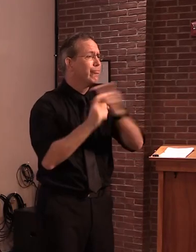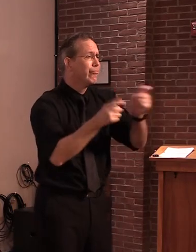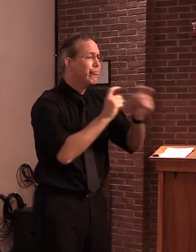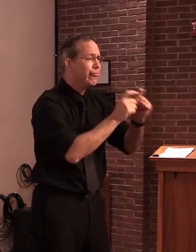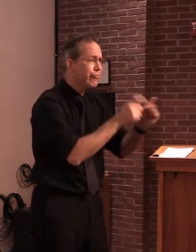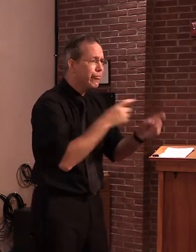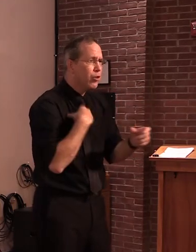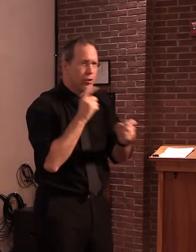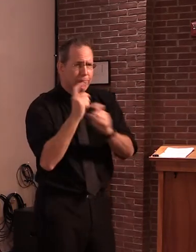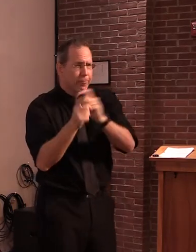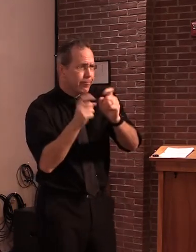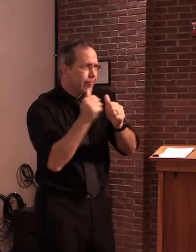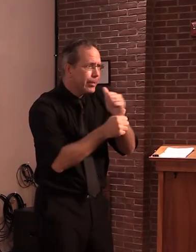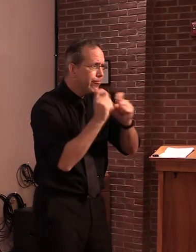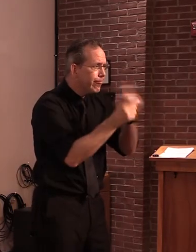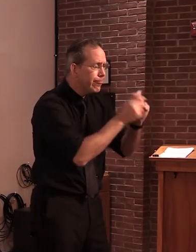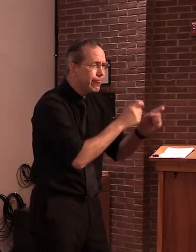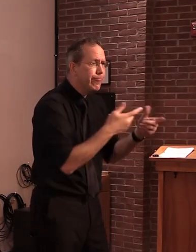entities, and